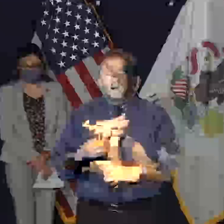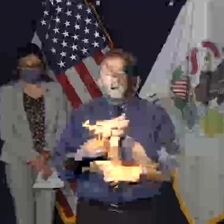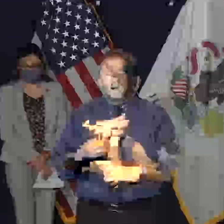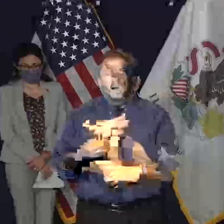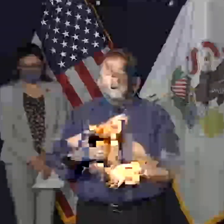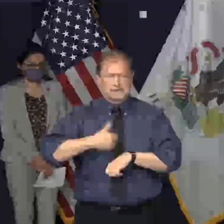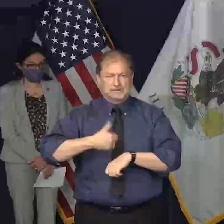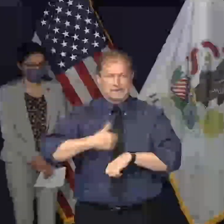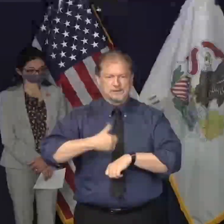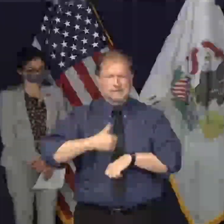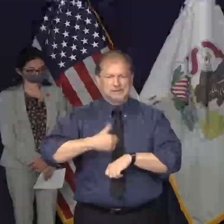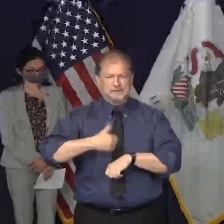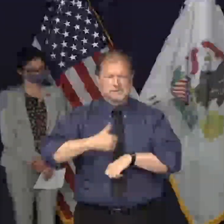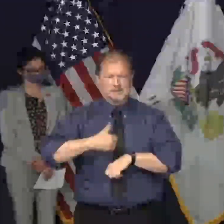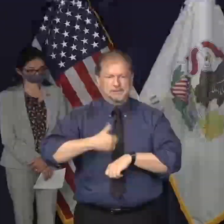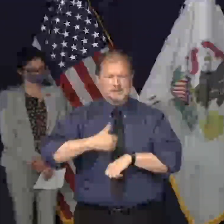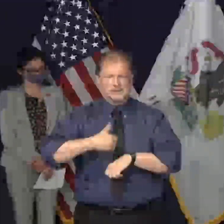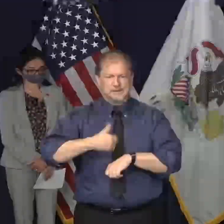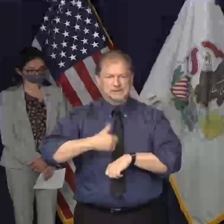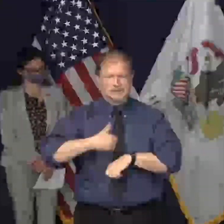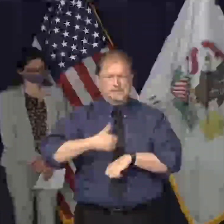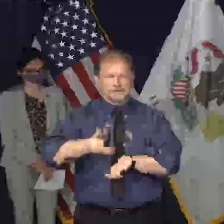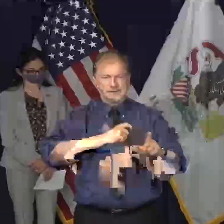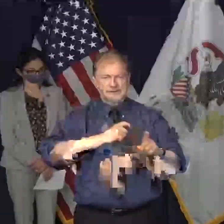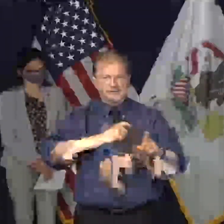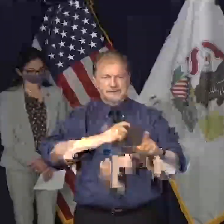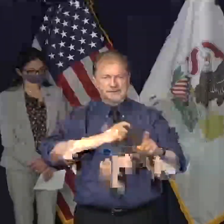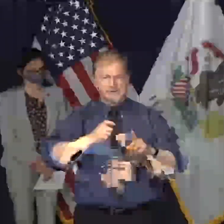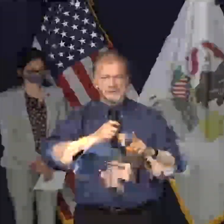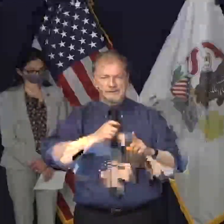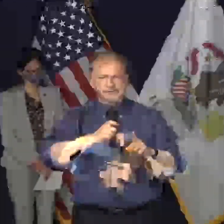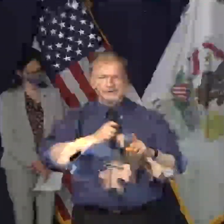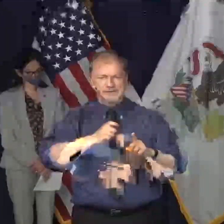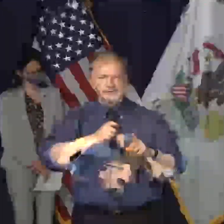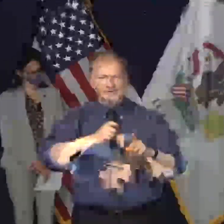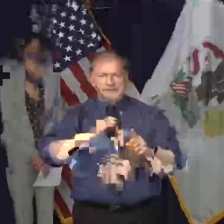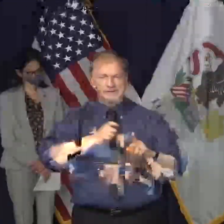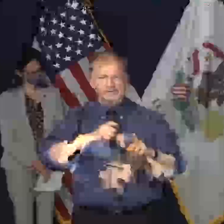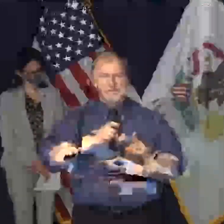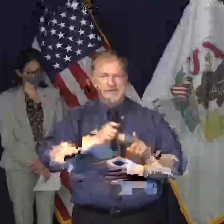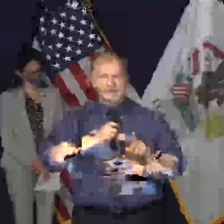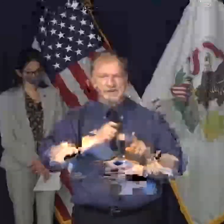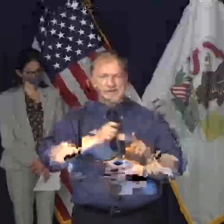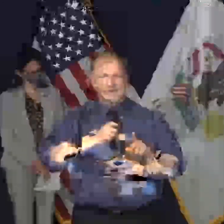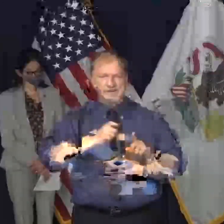answers. Our team has dedicated 100% of our efforts in